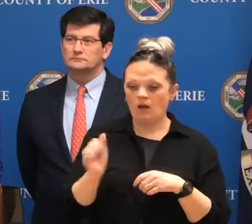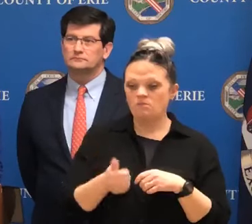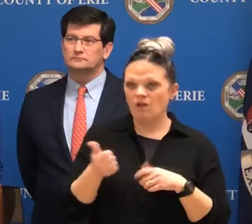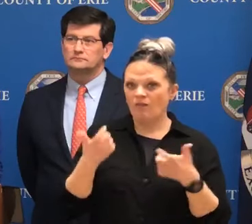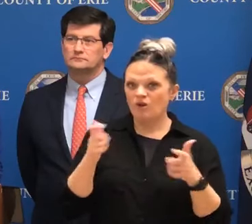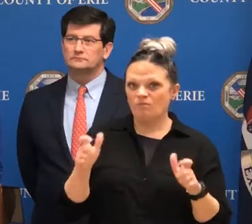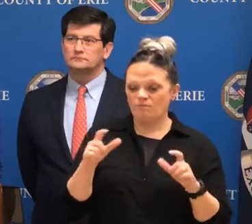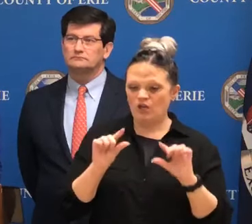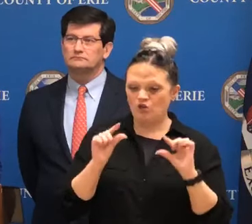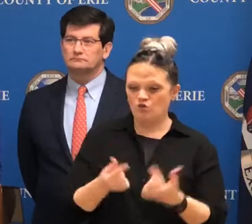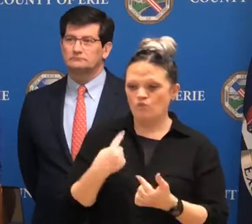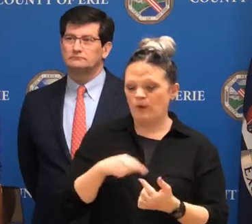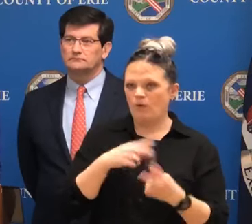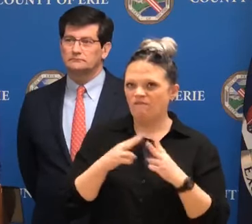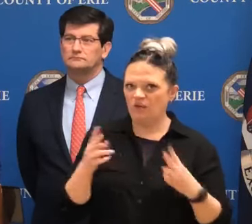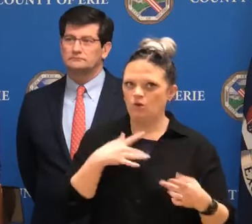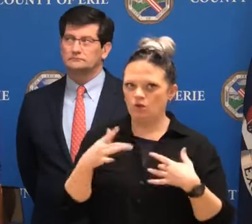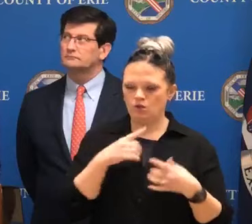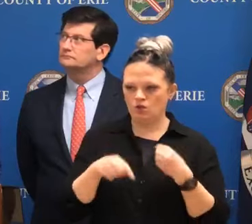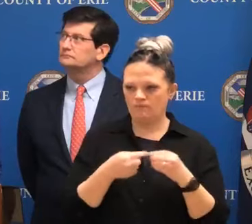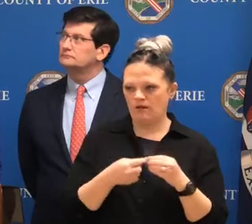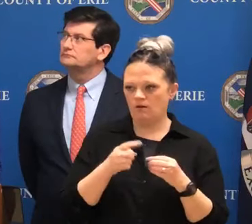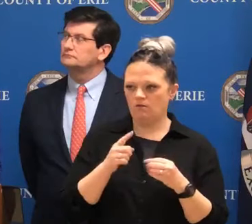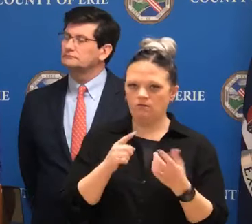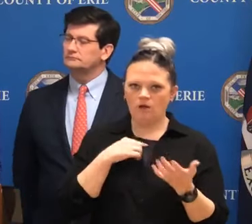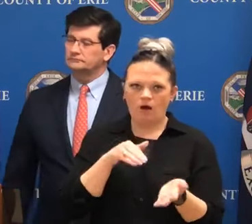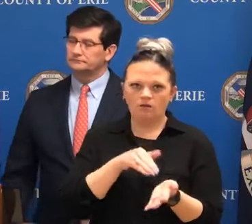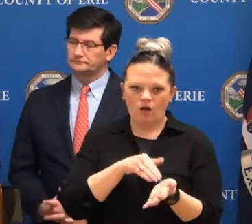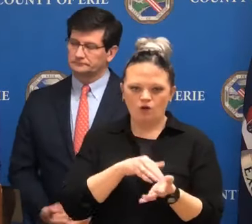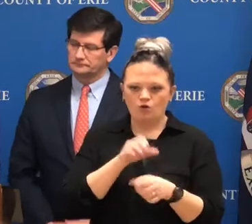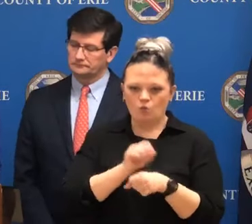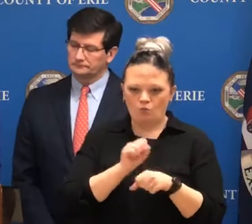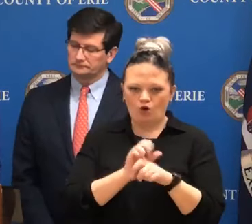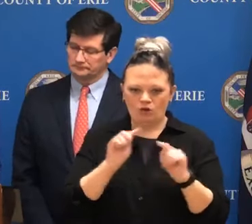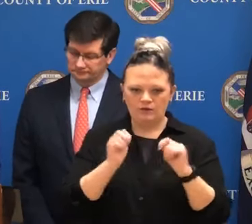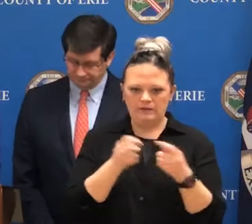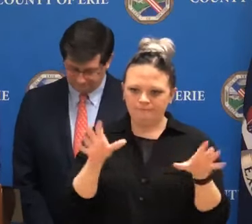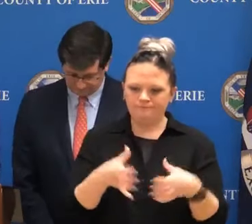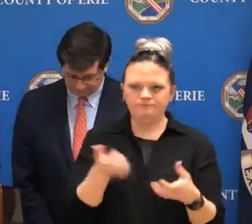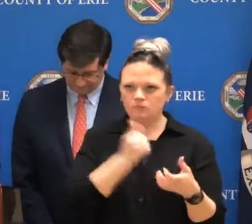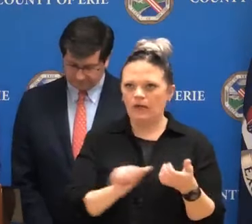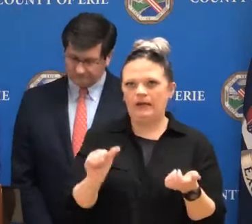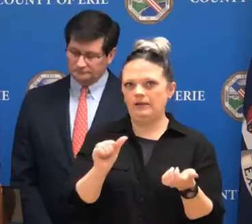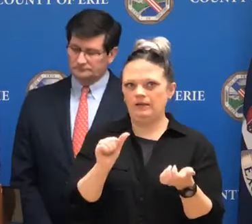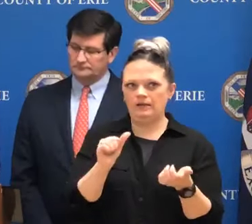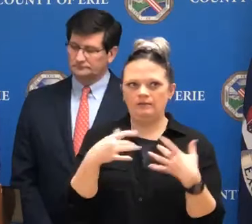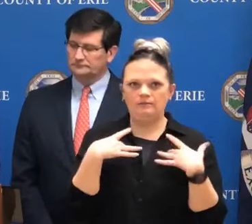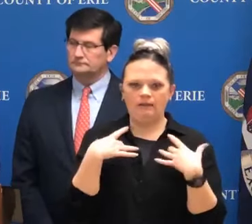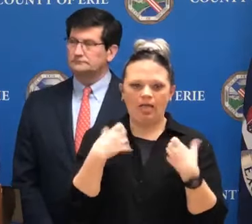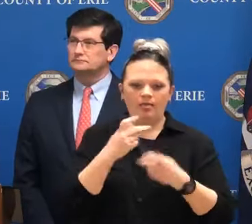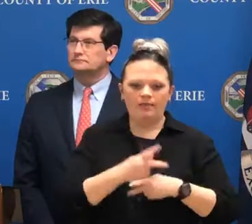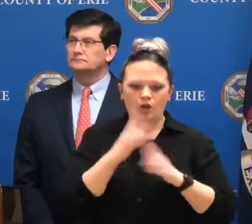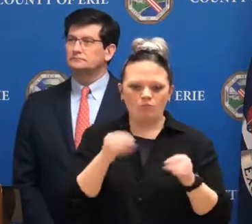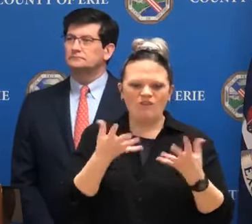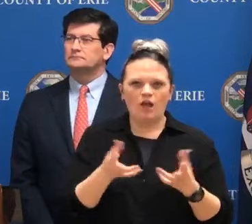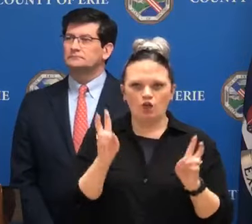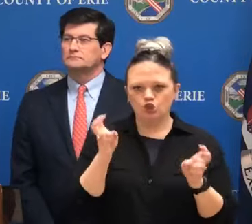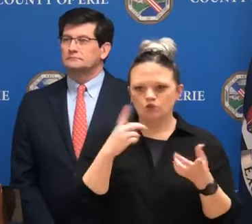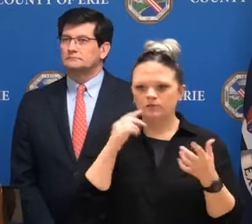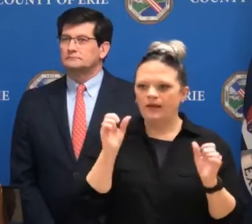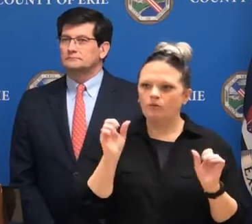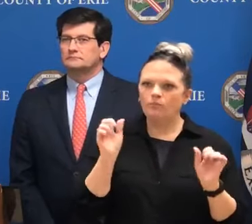we're very concerned about is our healthcare provider workforce. So any healthcare providers who could have potentially